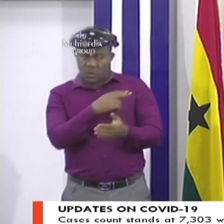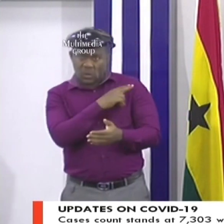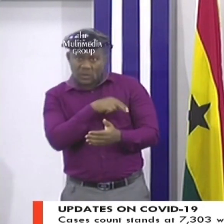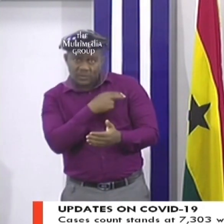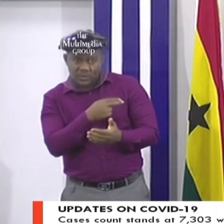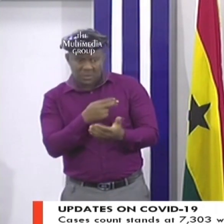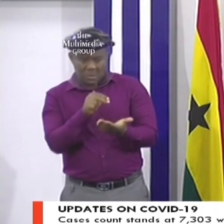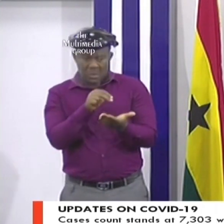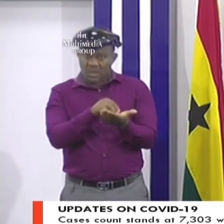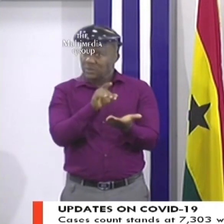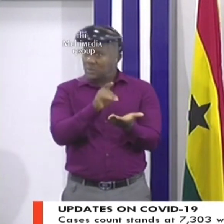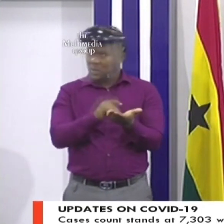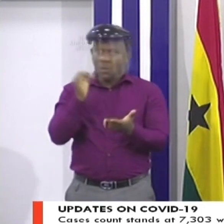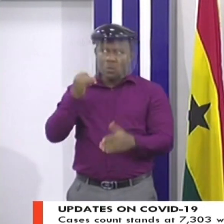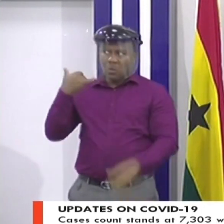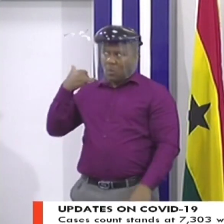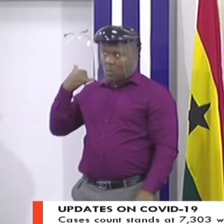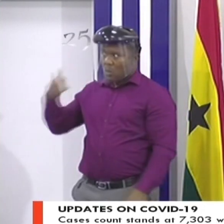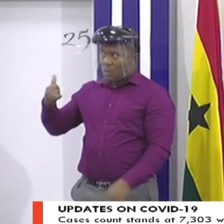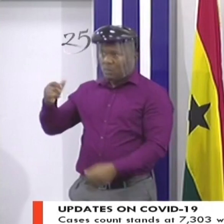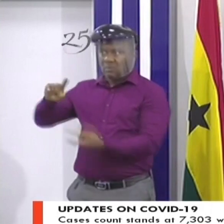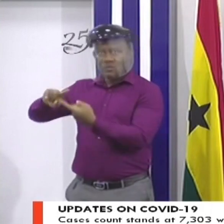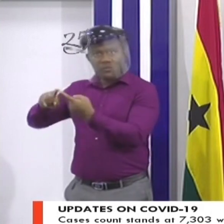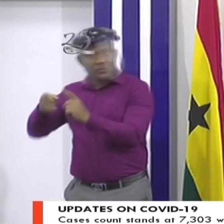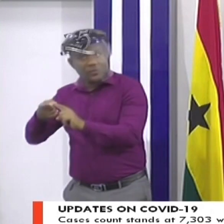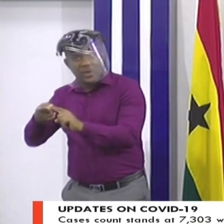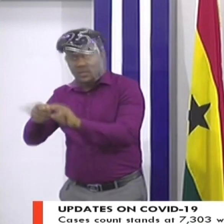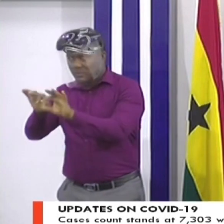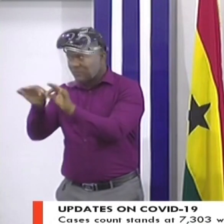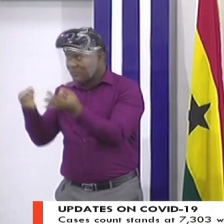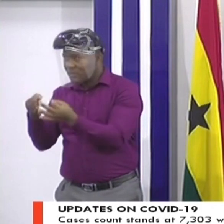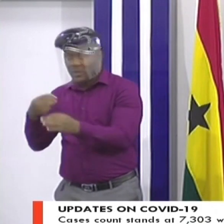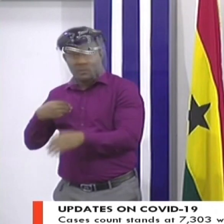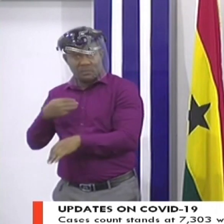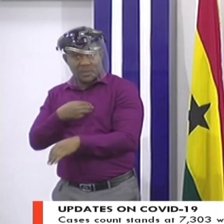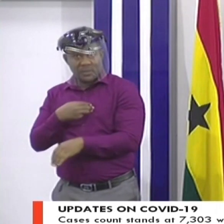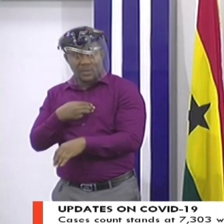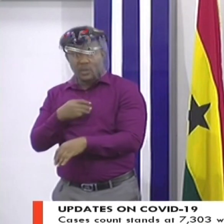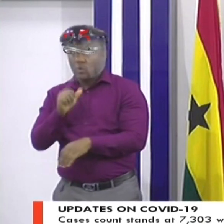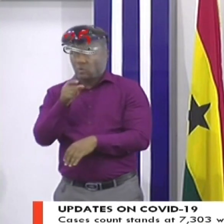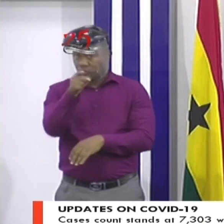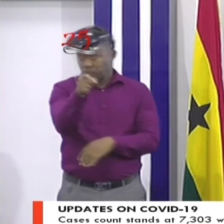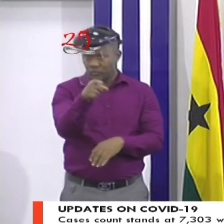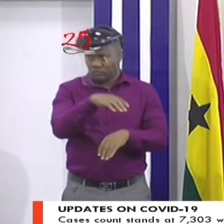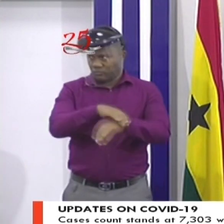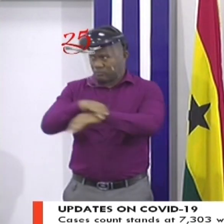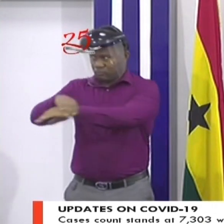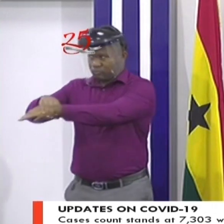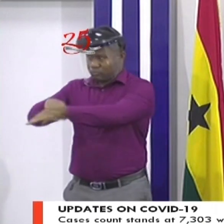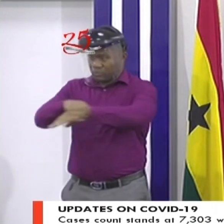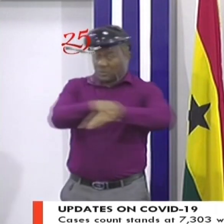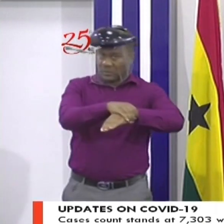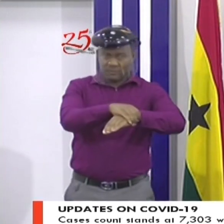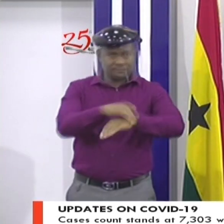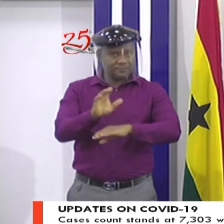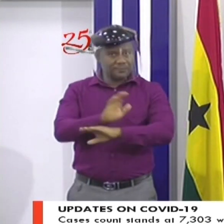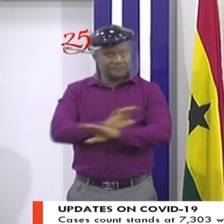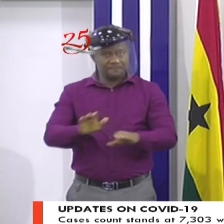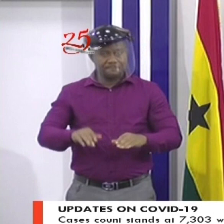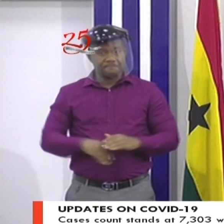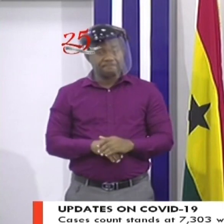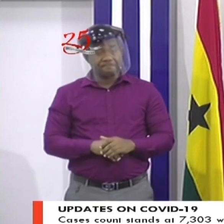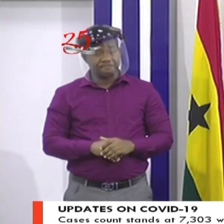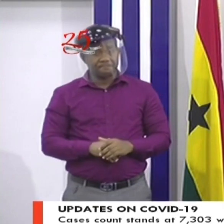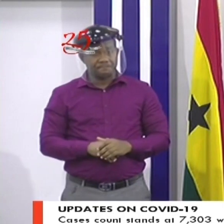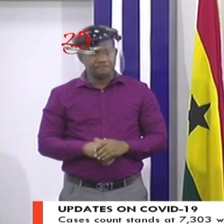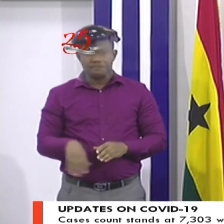have thrown out there. So we need to investigate, and then if that is the case, come out with a remedy. VVIP